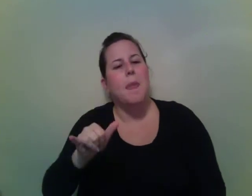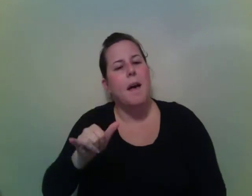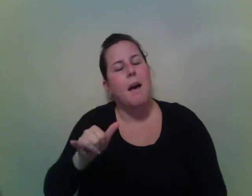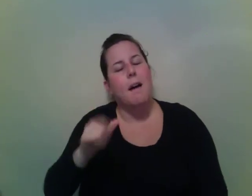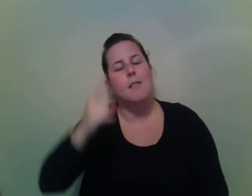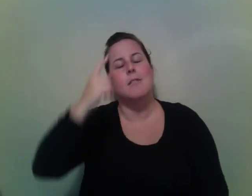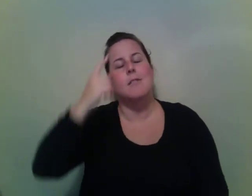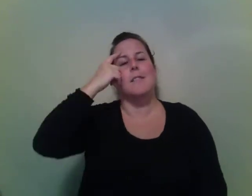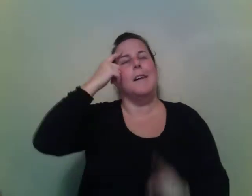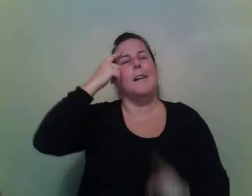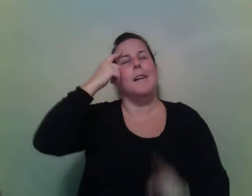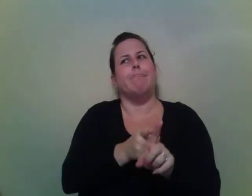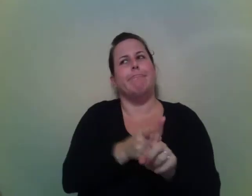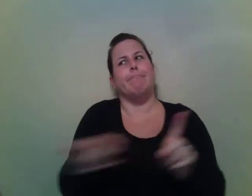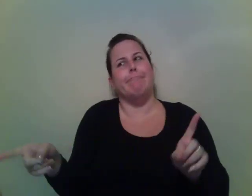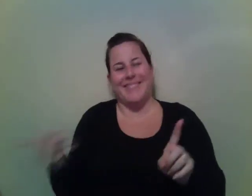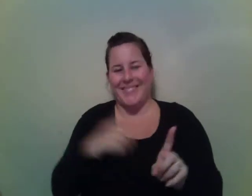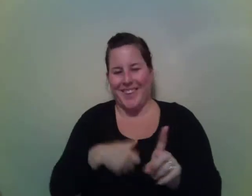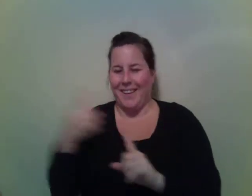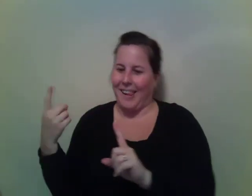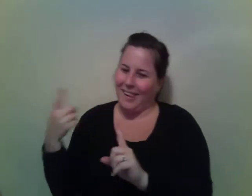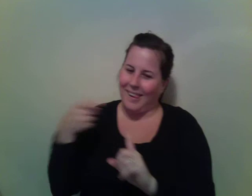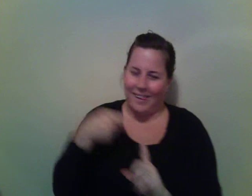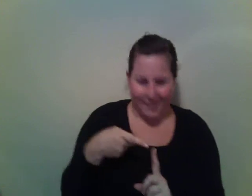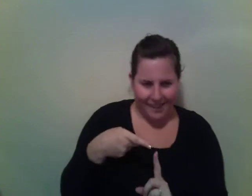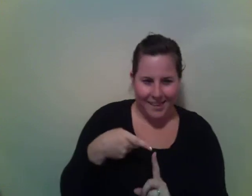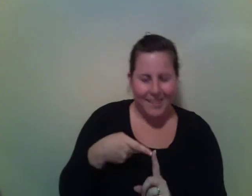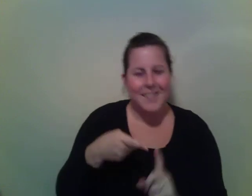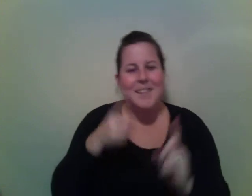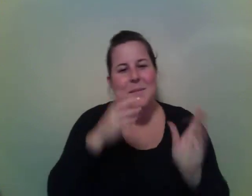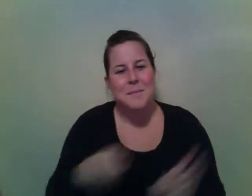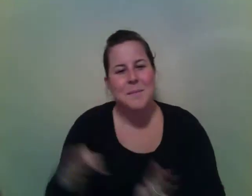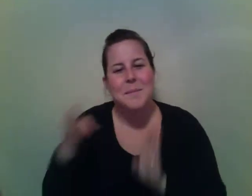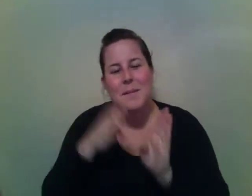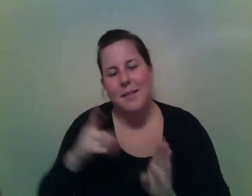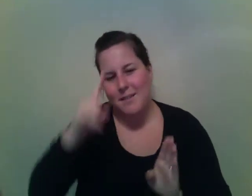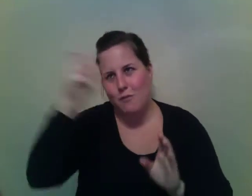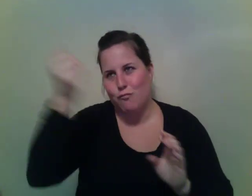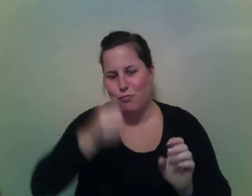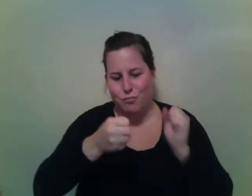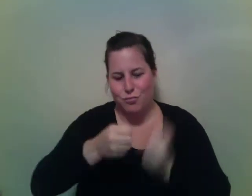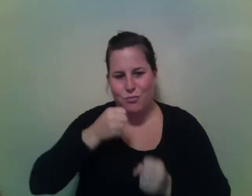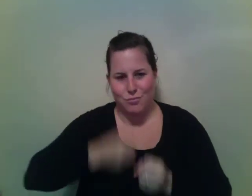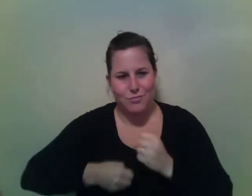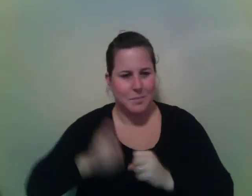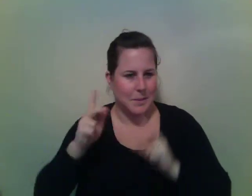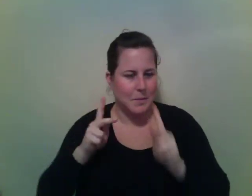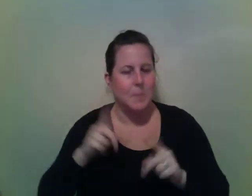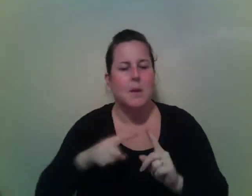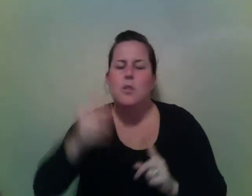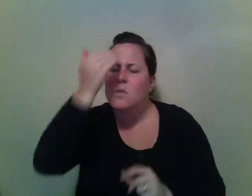trail. So I'm going to come back to strategic placement. But just be aware of that. If I am Jane,